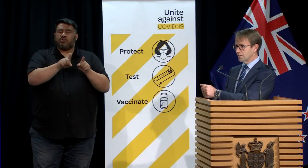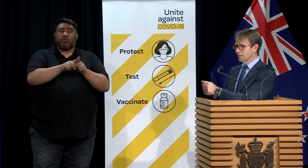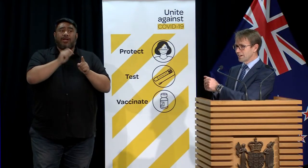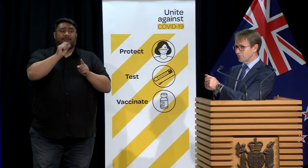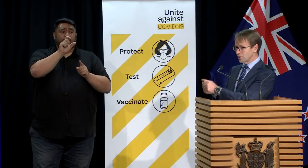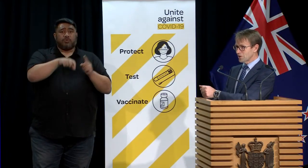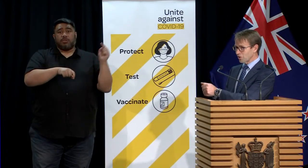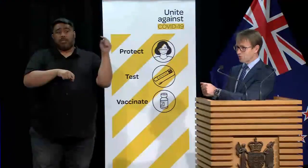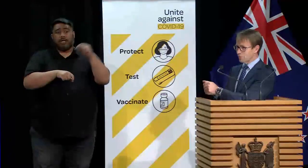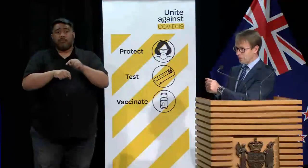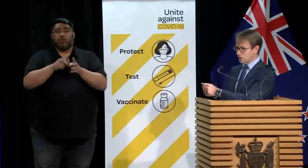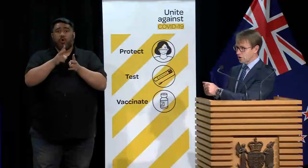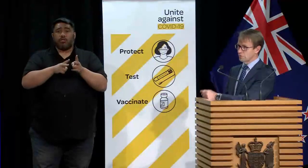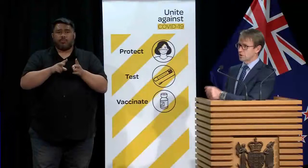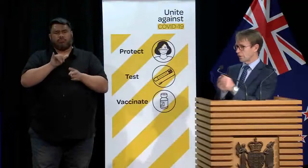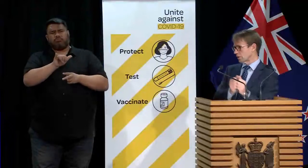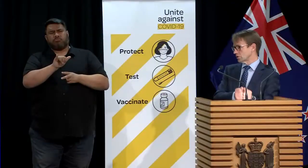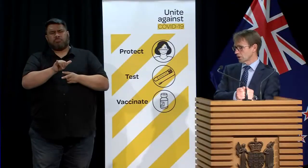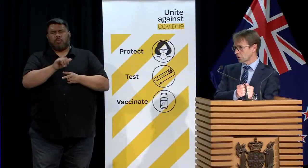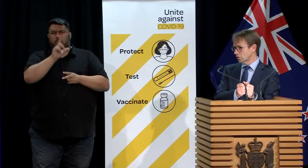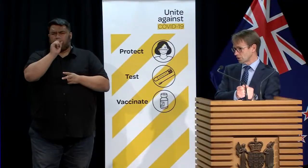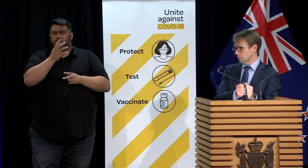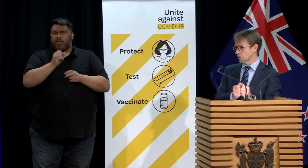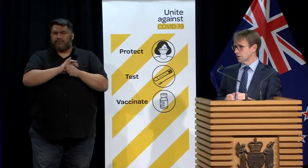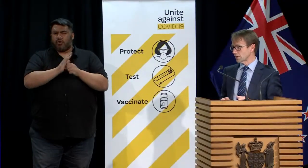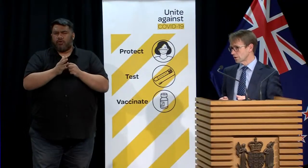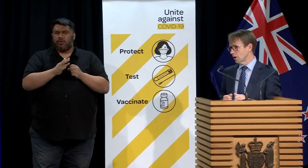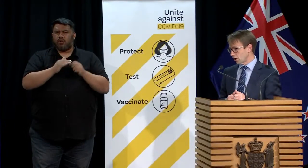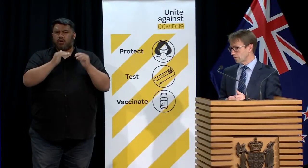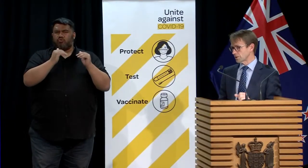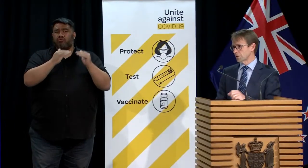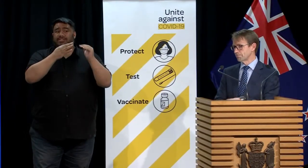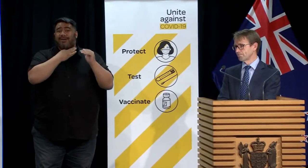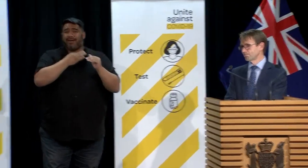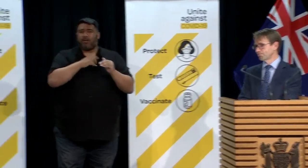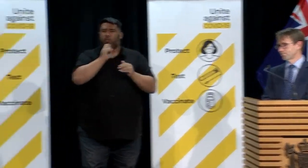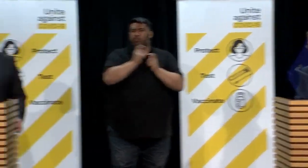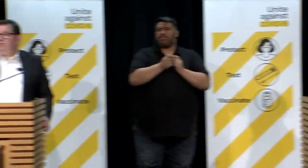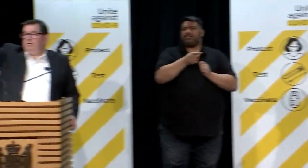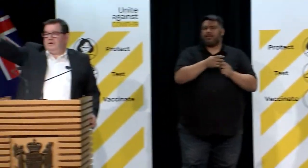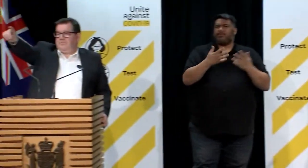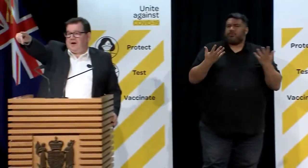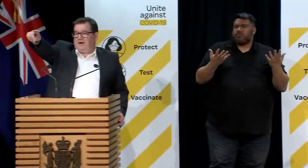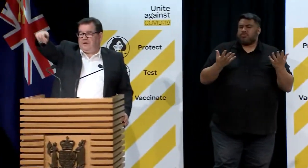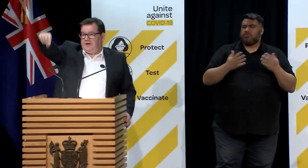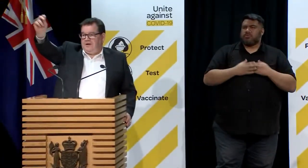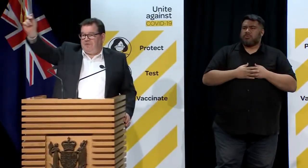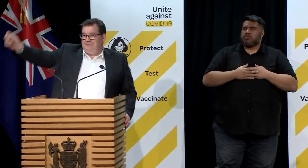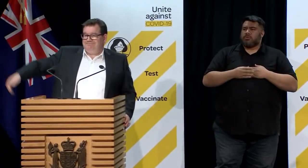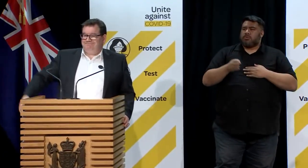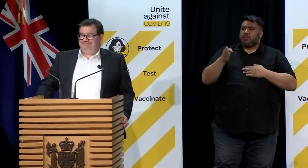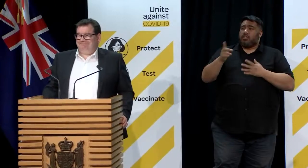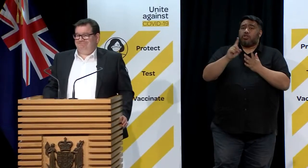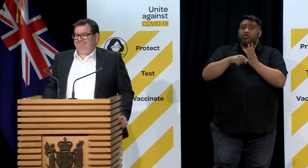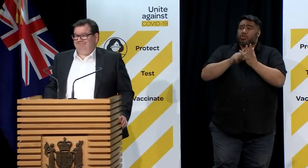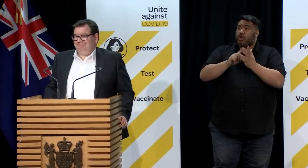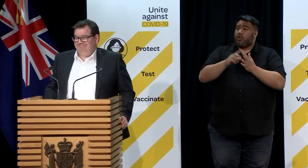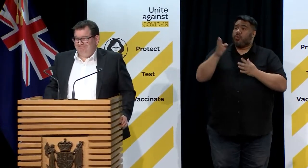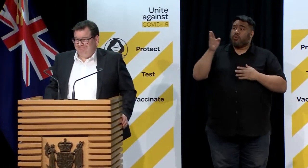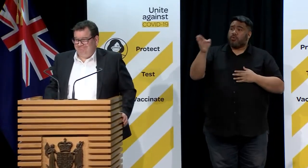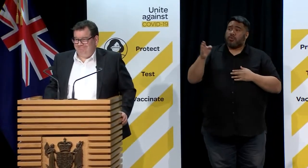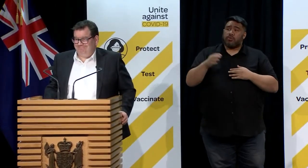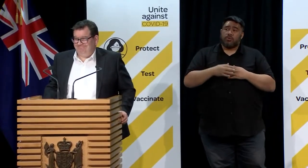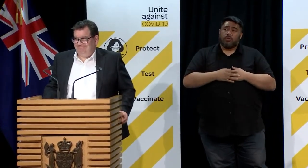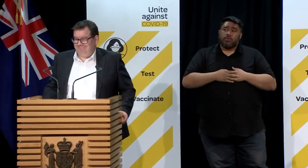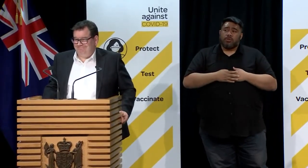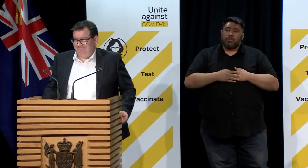at higher risk of having COVID and those that are not deemed to be at a high risk. We're going to come to Joe and then Mark and then Henry. Dr.